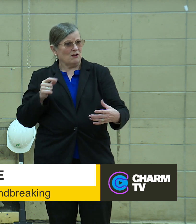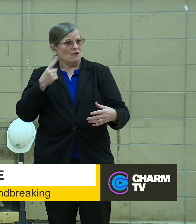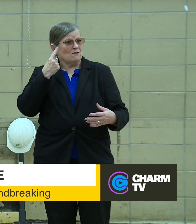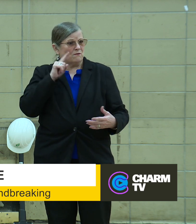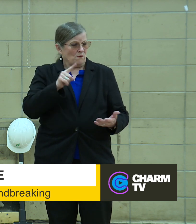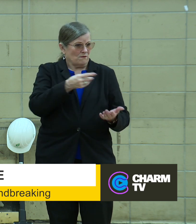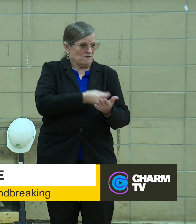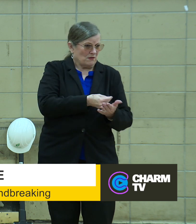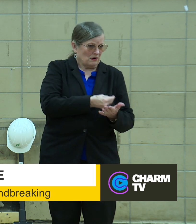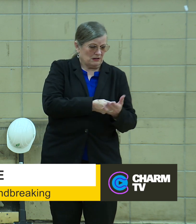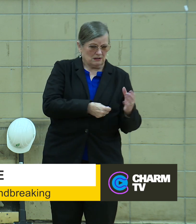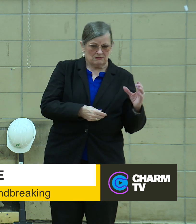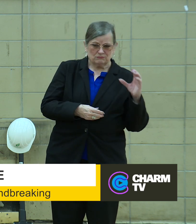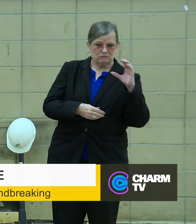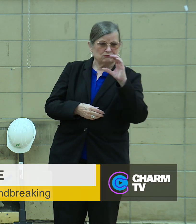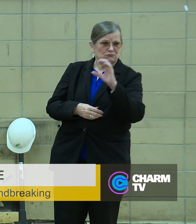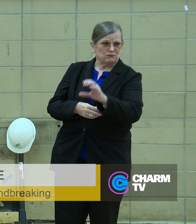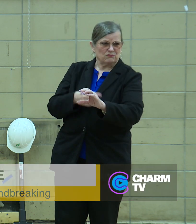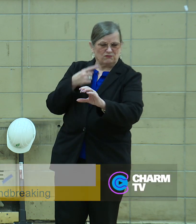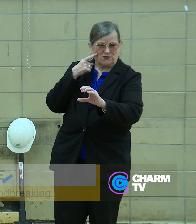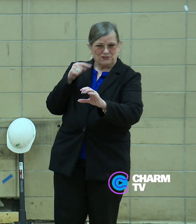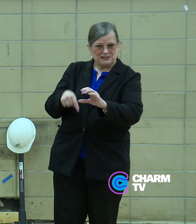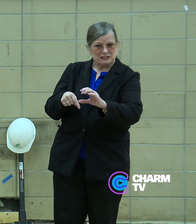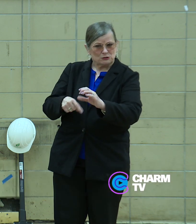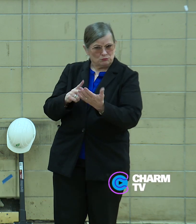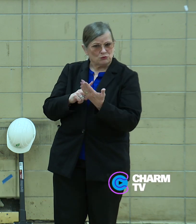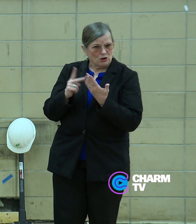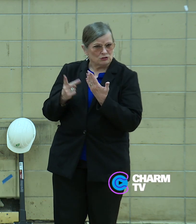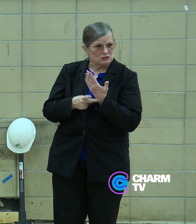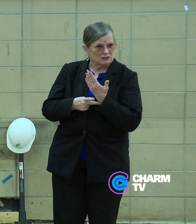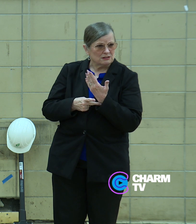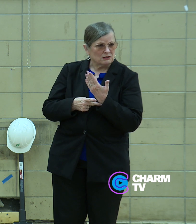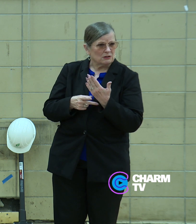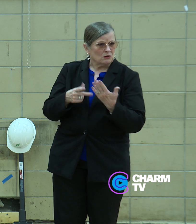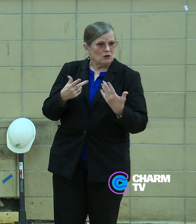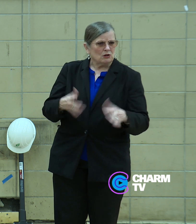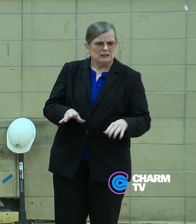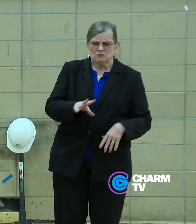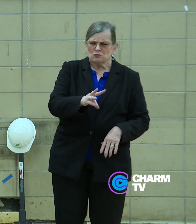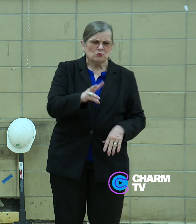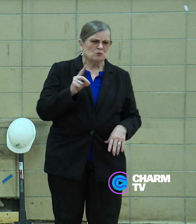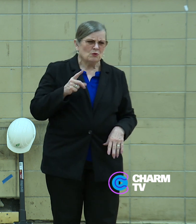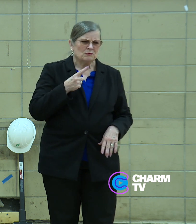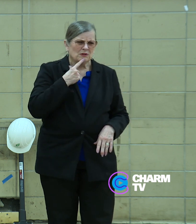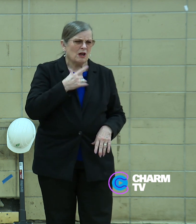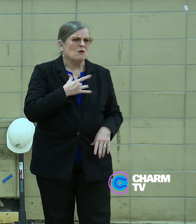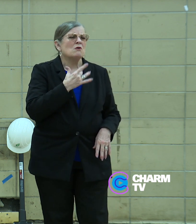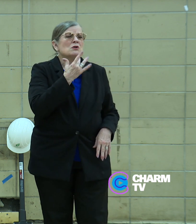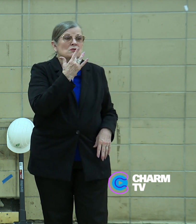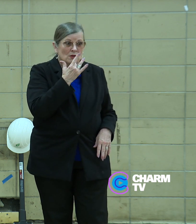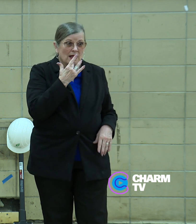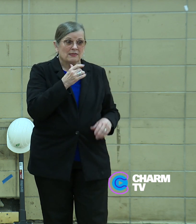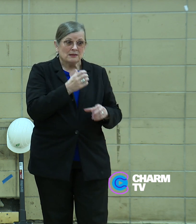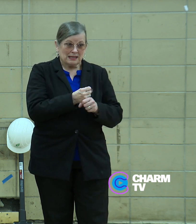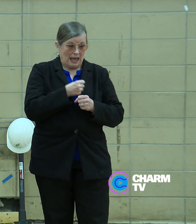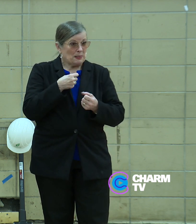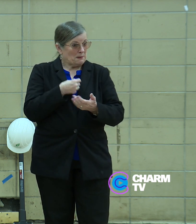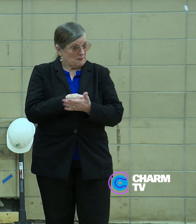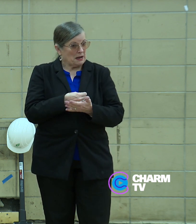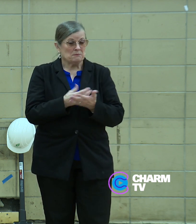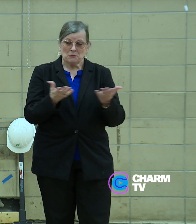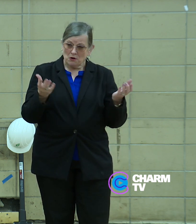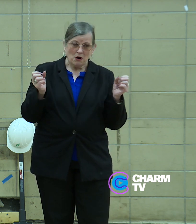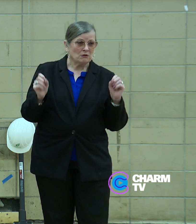this project. He withdrew. He said he would rather that we had it. So I want to